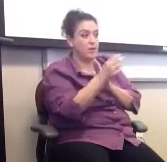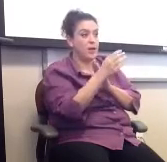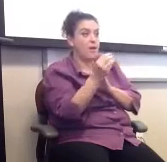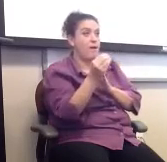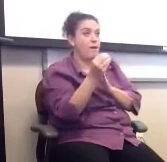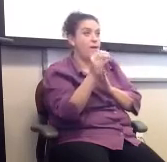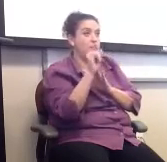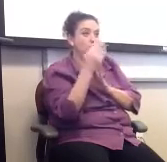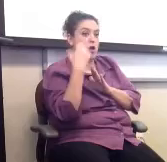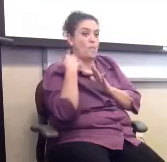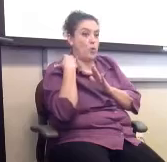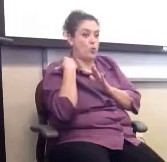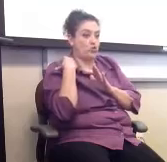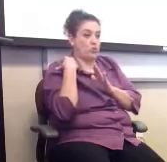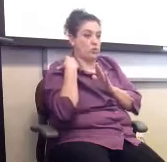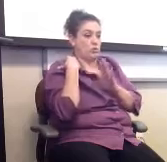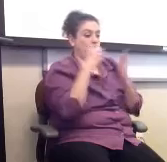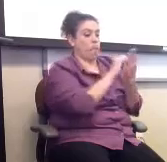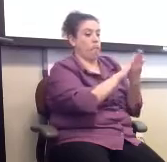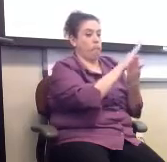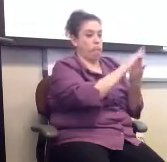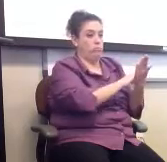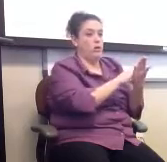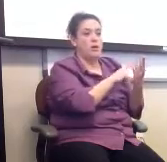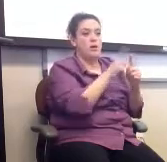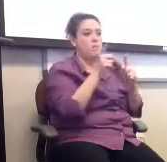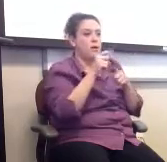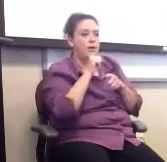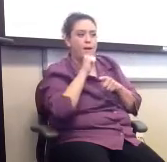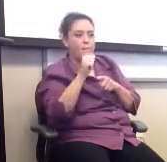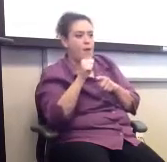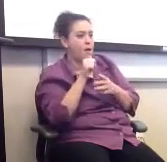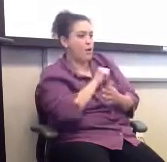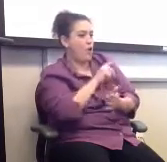job coaching one. But I'm not gonna authorize for the less than 20% or